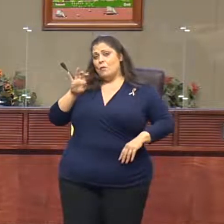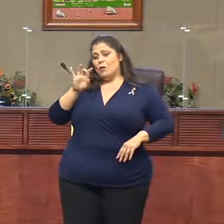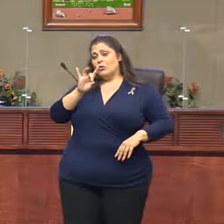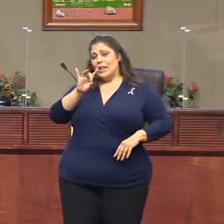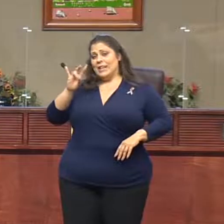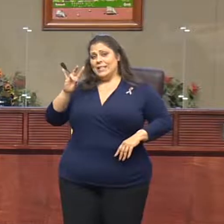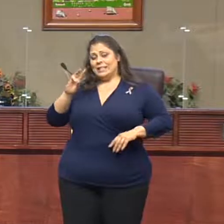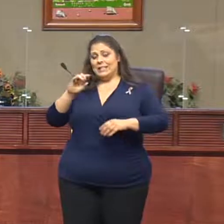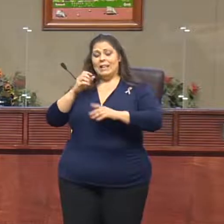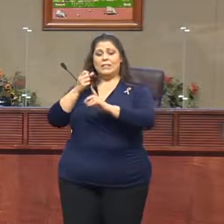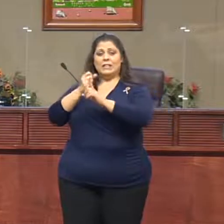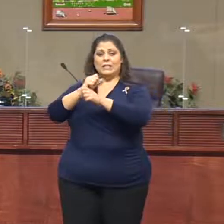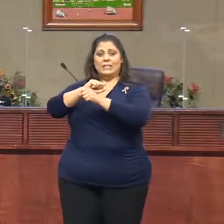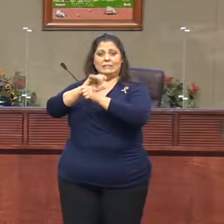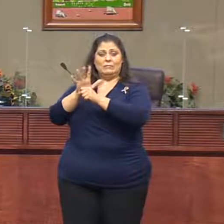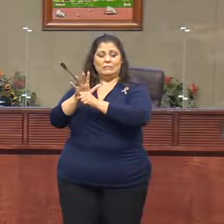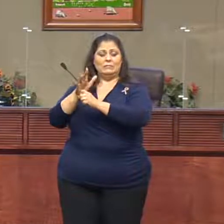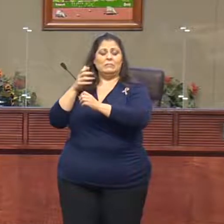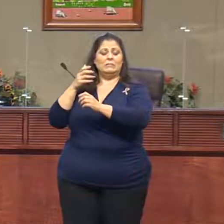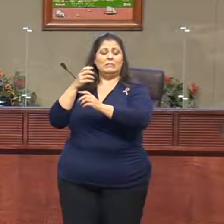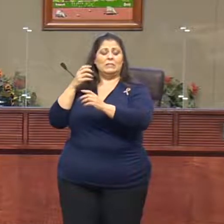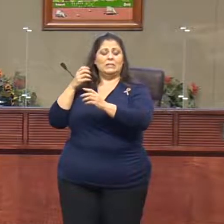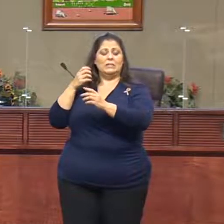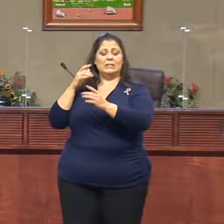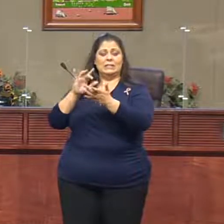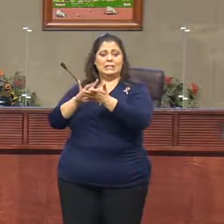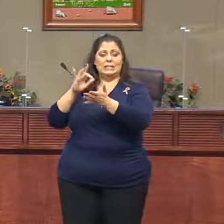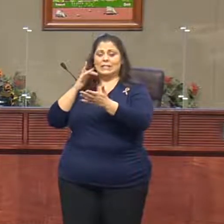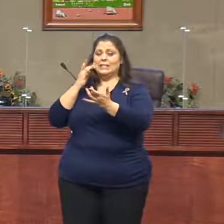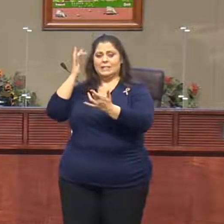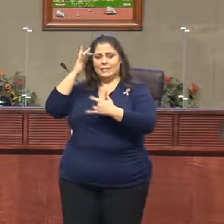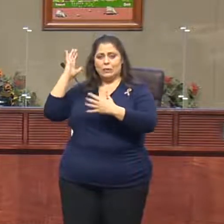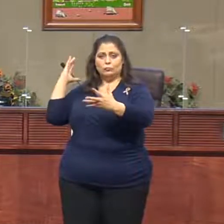145,487 cases accumulative in our county. Out of that,